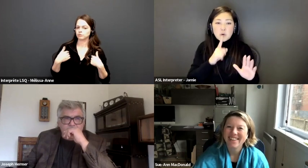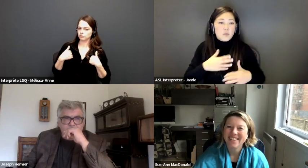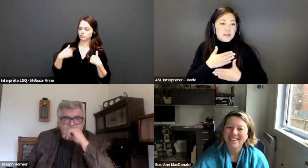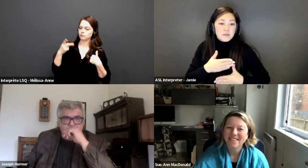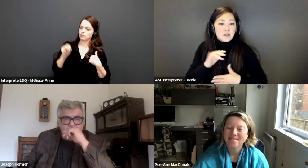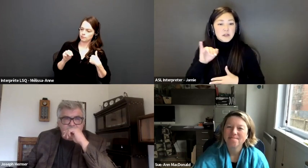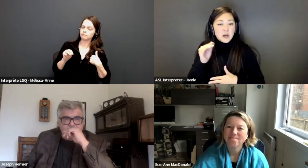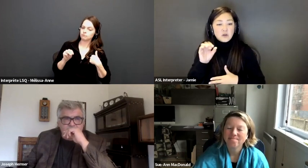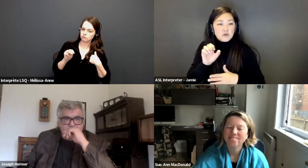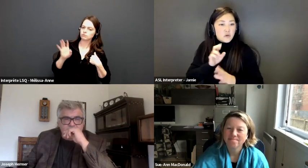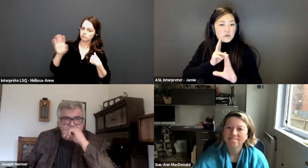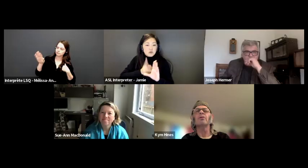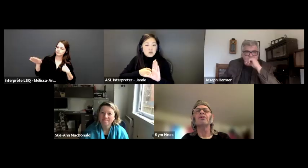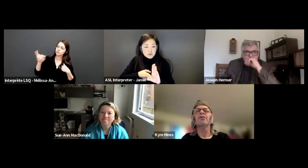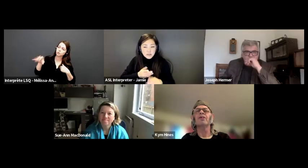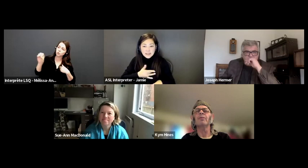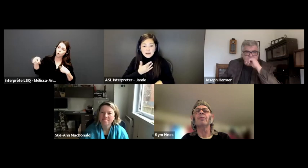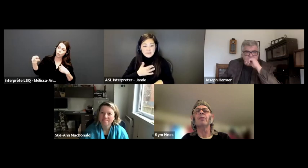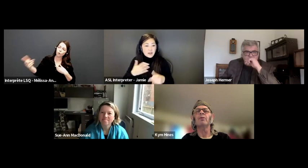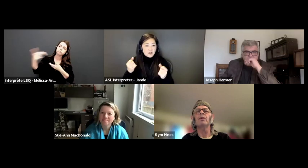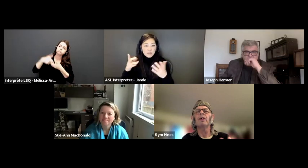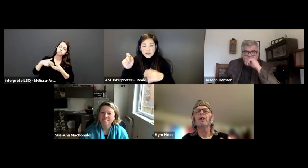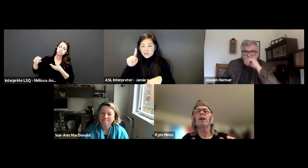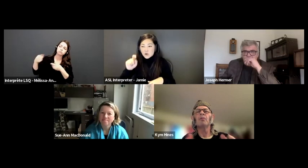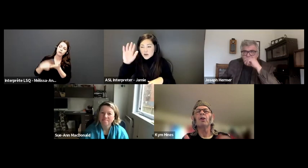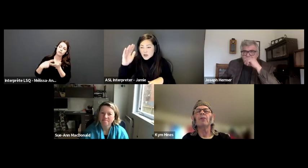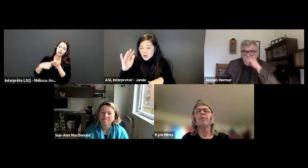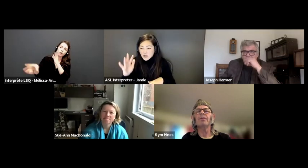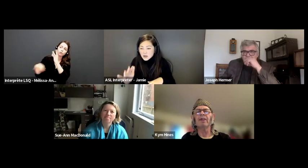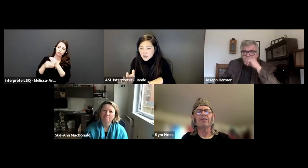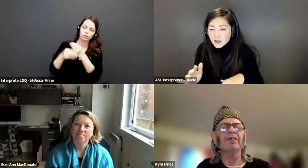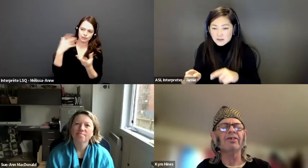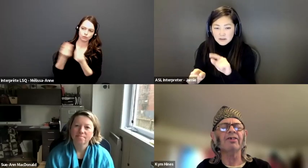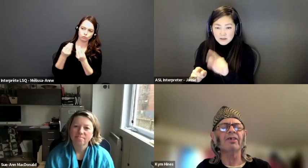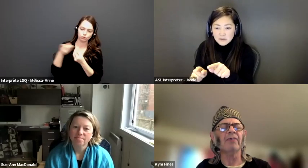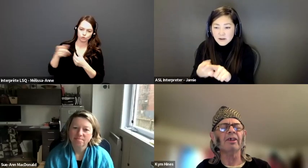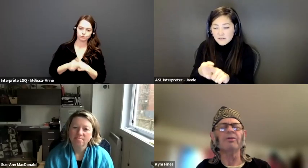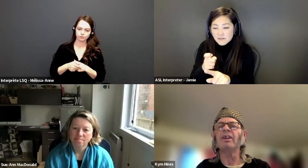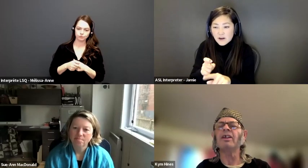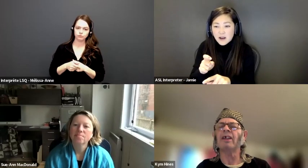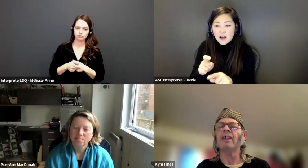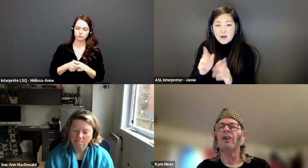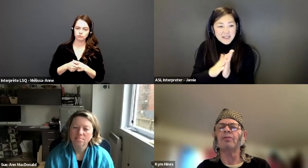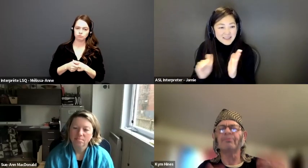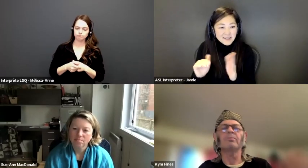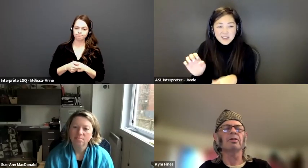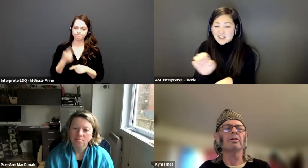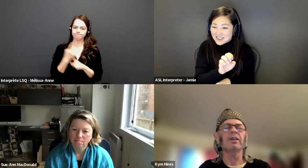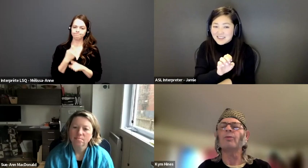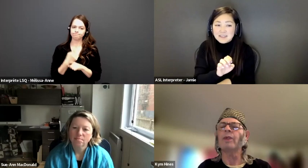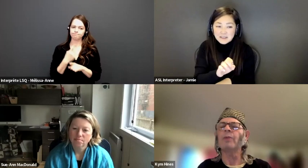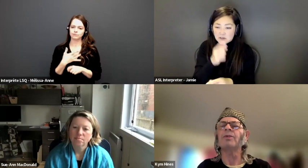Joe jumping in. I feel like a lot of the questions that people brought up from the downtown east side, I feel like we need help